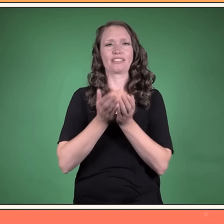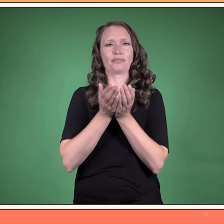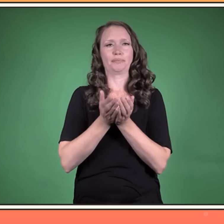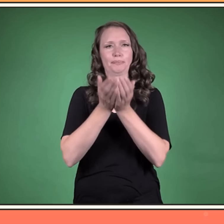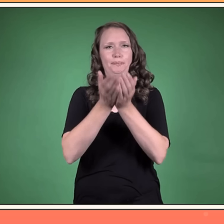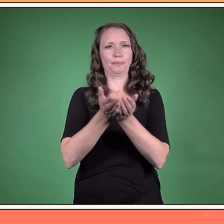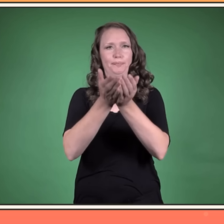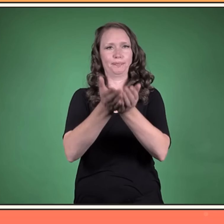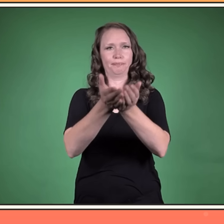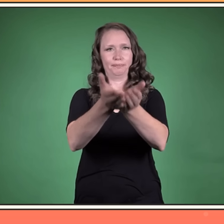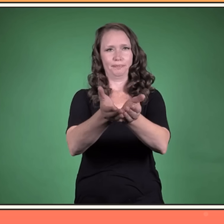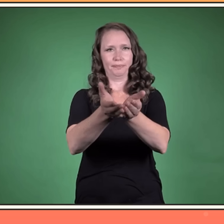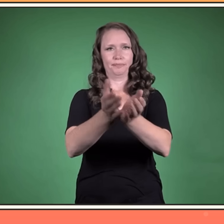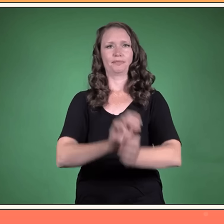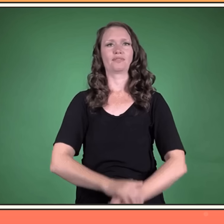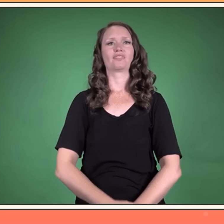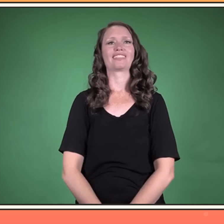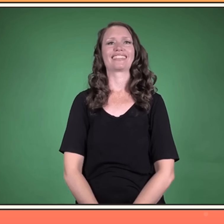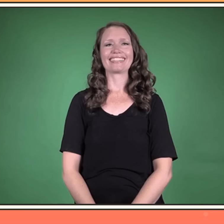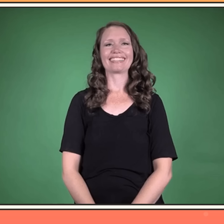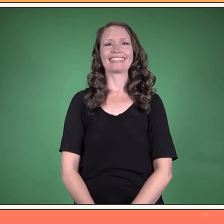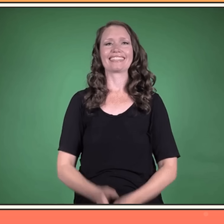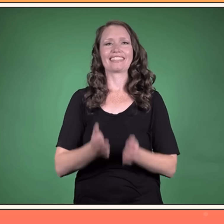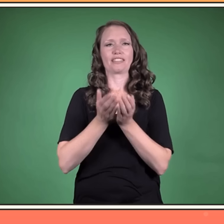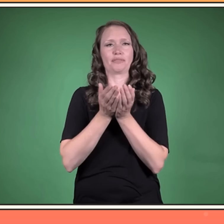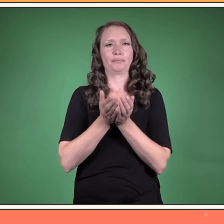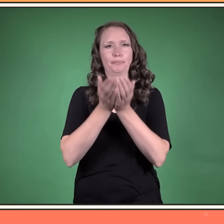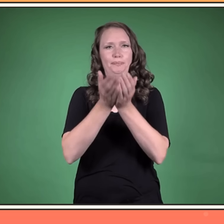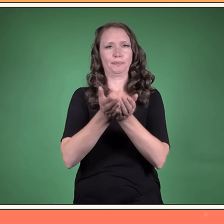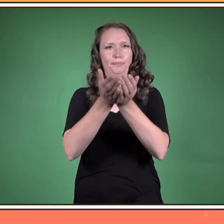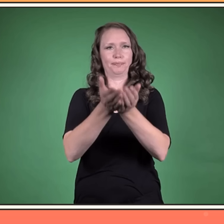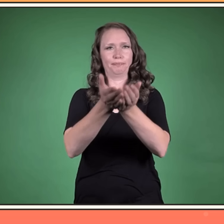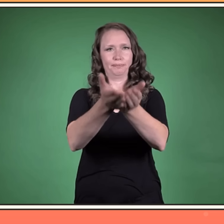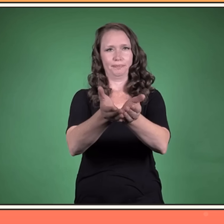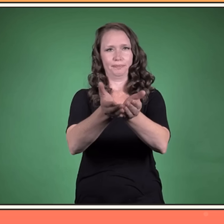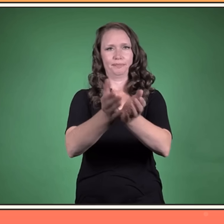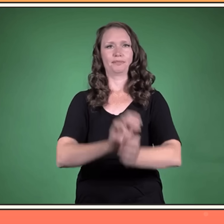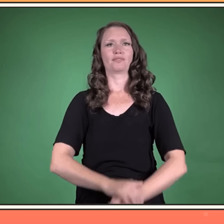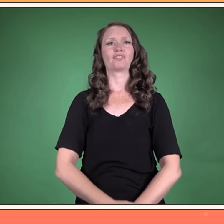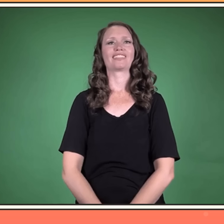Hop aboard. It floats you across the water.